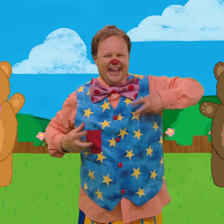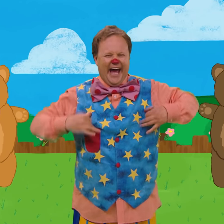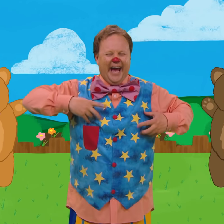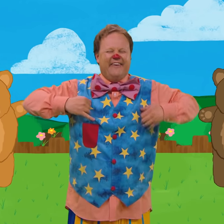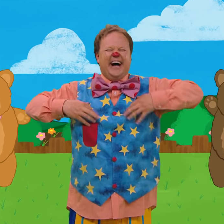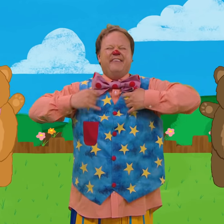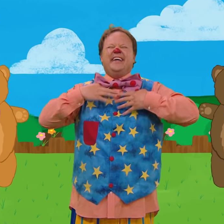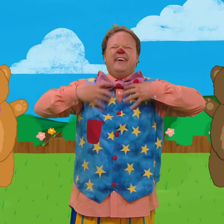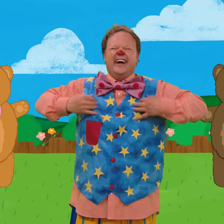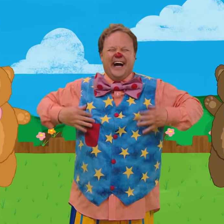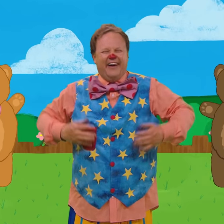there.